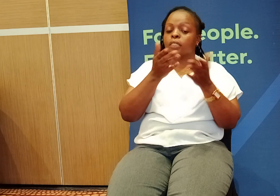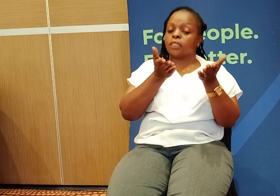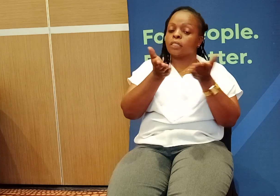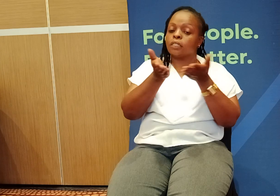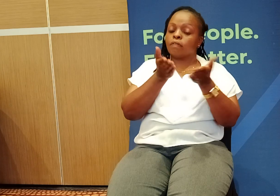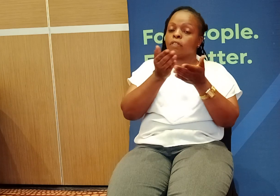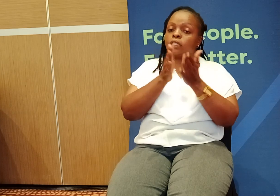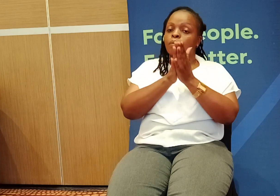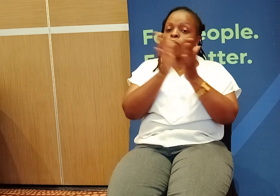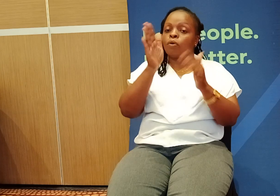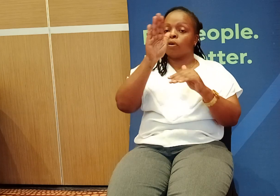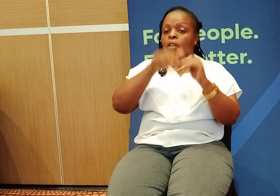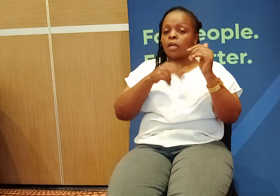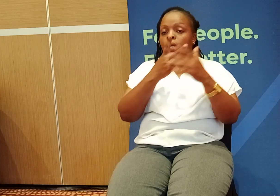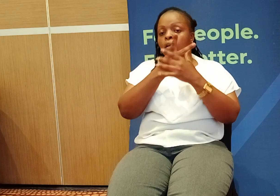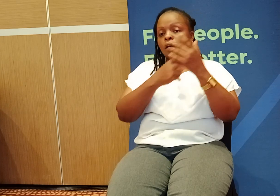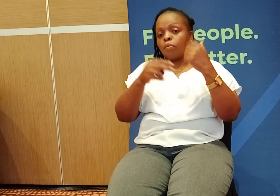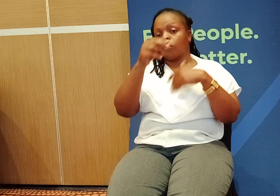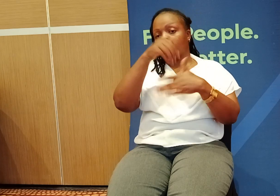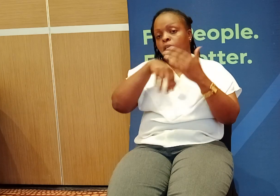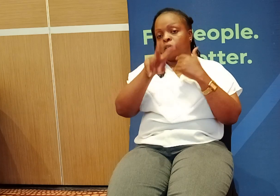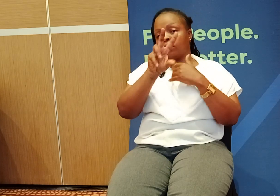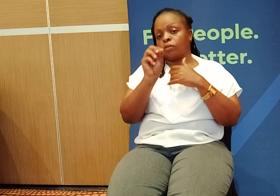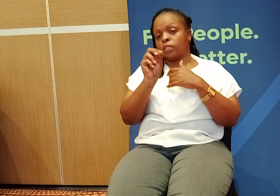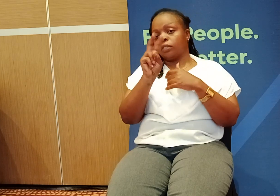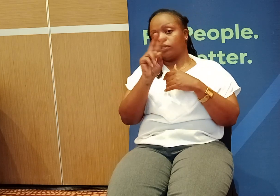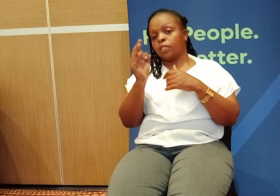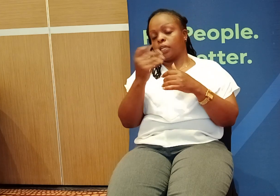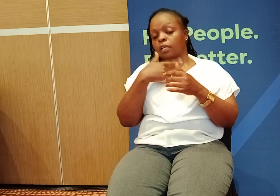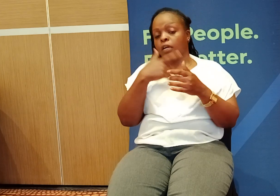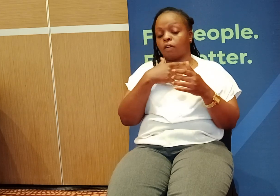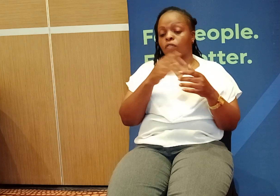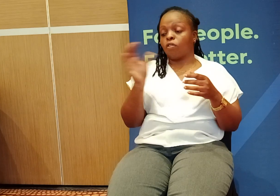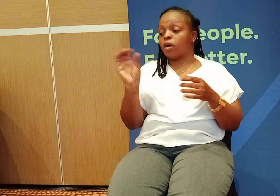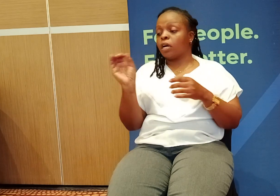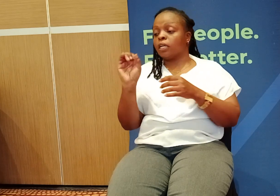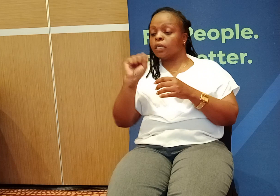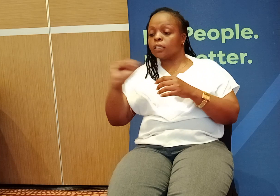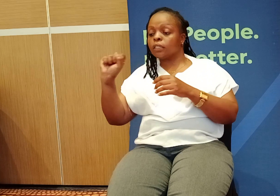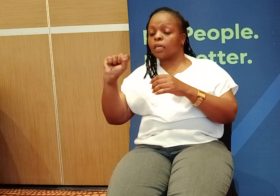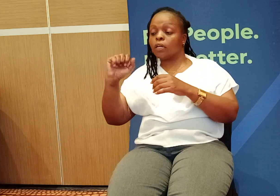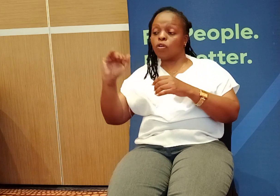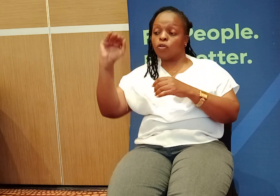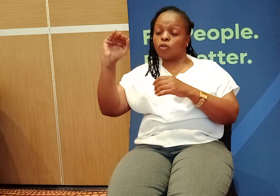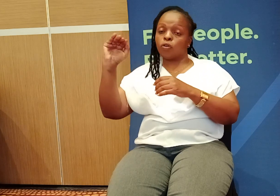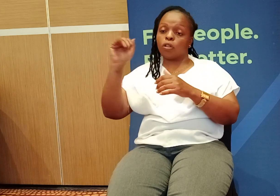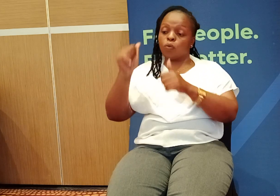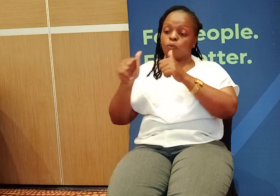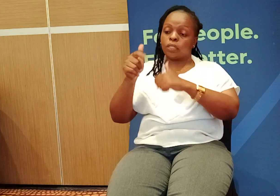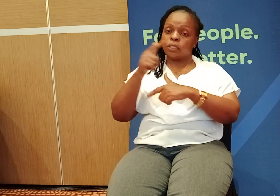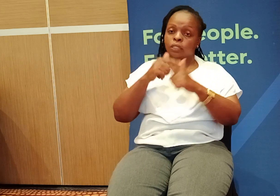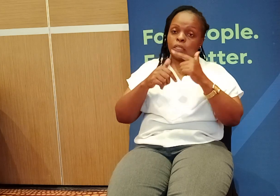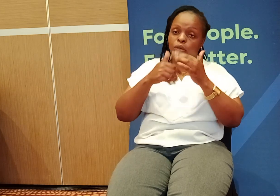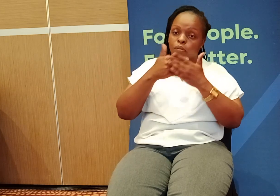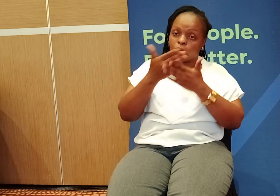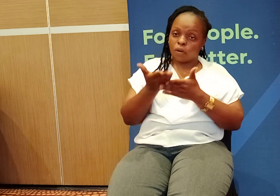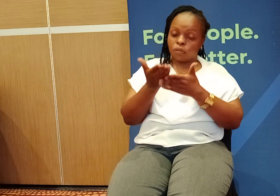doubled in 2023. There is the organic side of that service fee growth, which came out of our